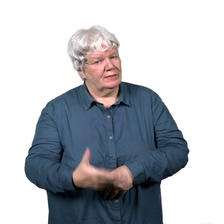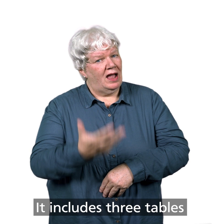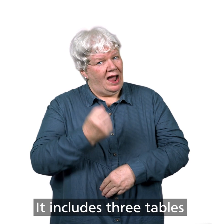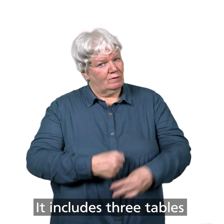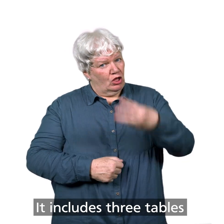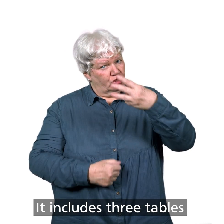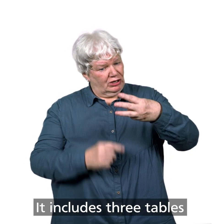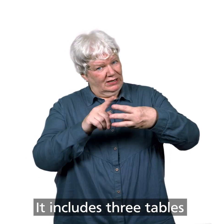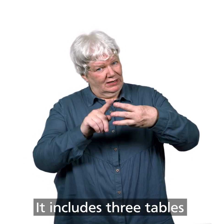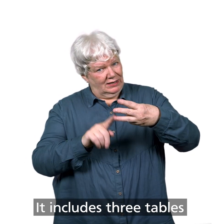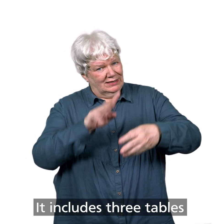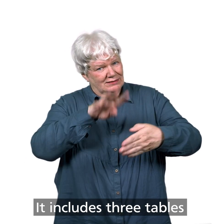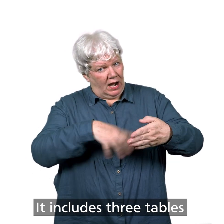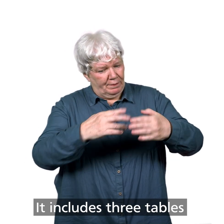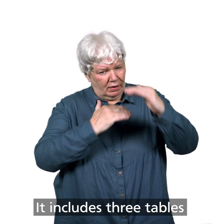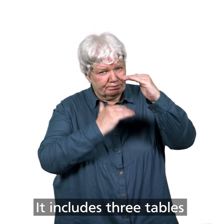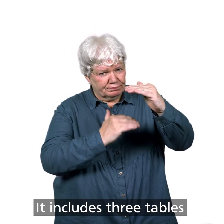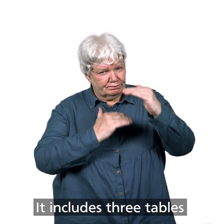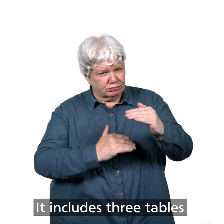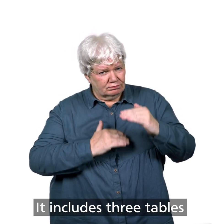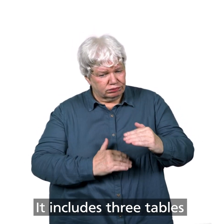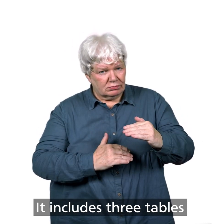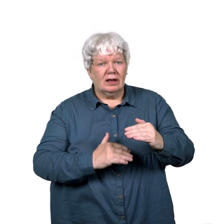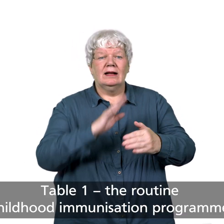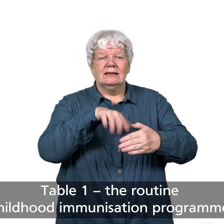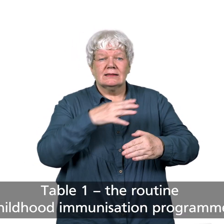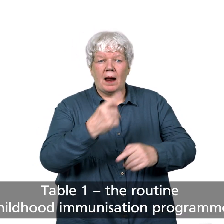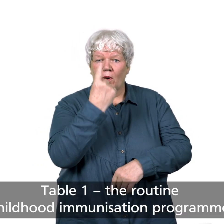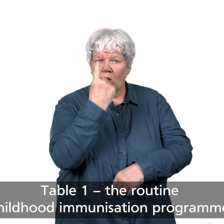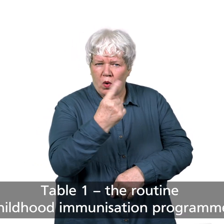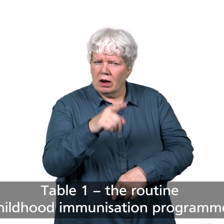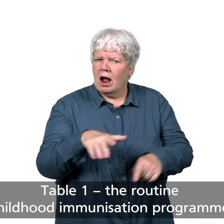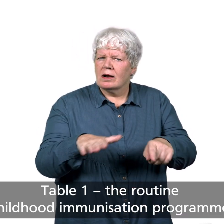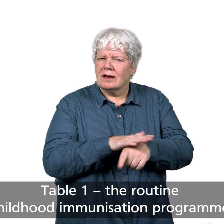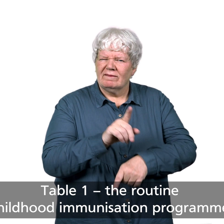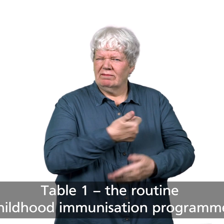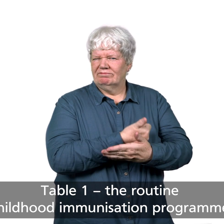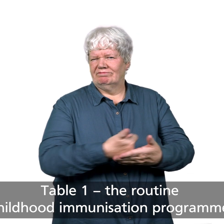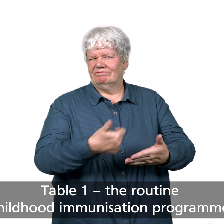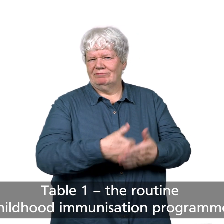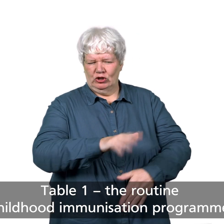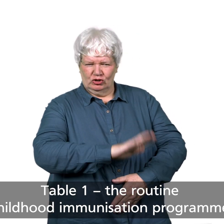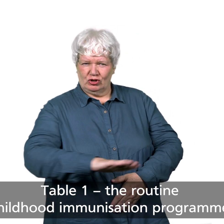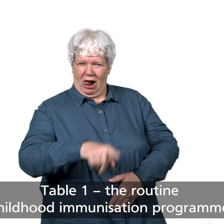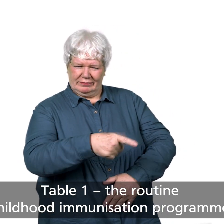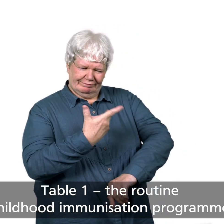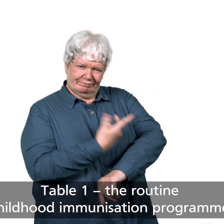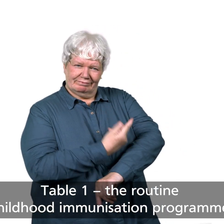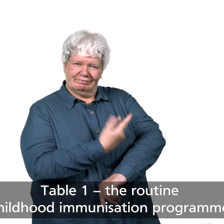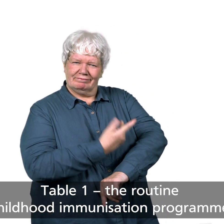It includes 3 tables. Table 1, the Routine Childhood Immunisation Programme,